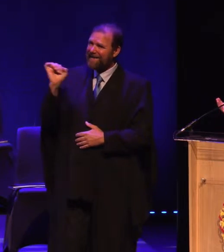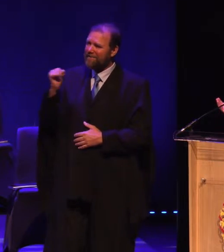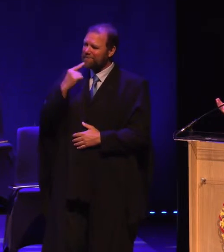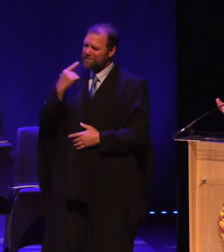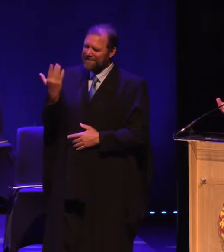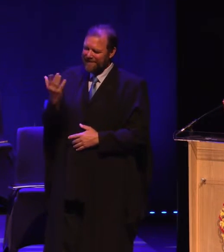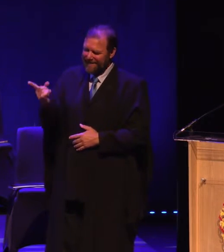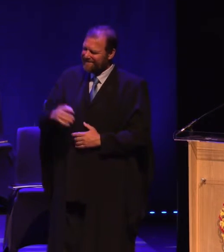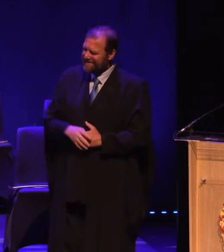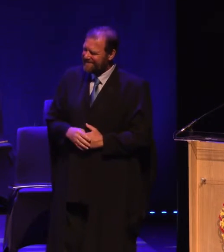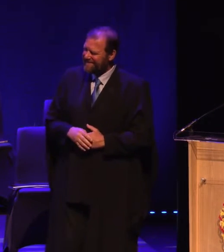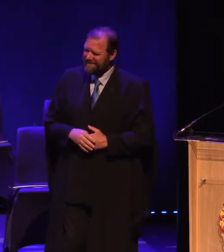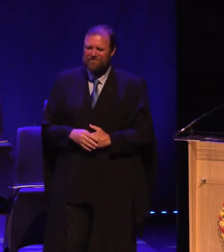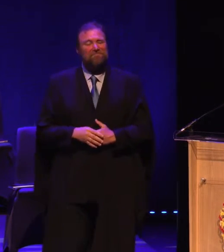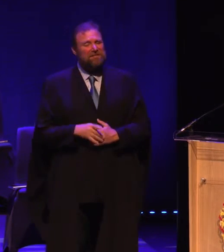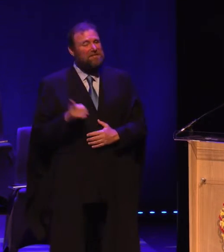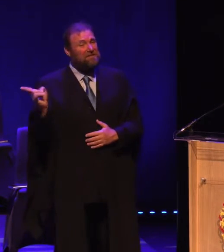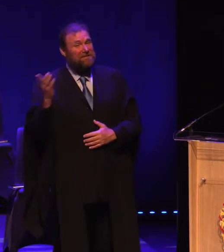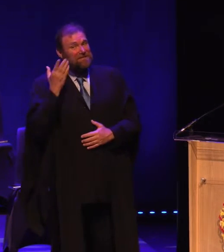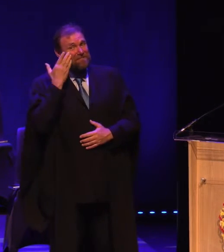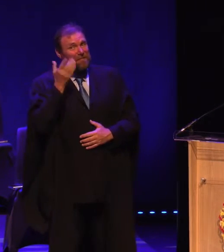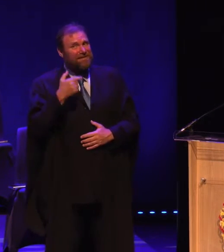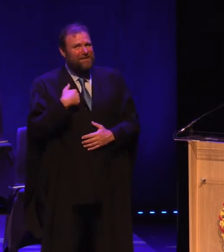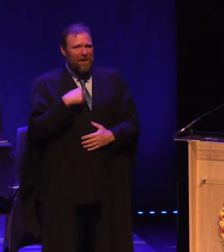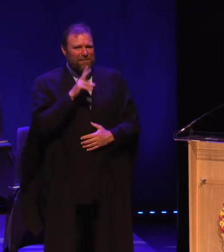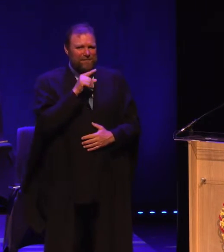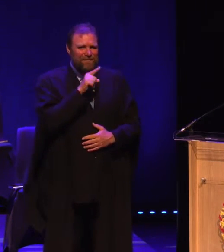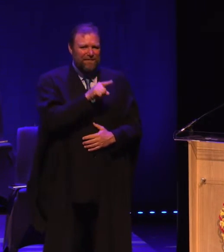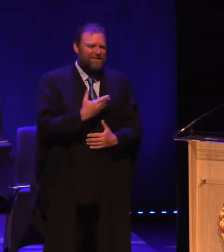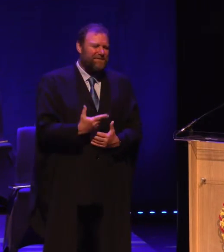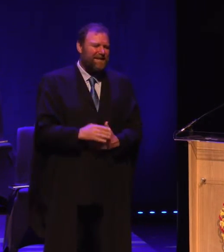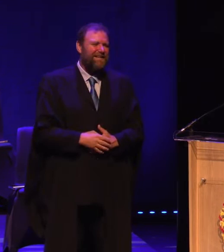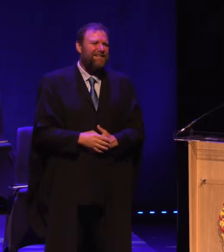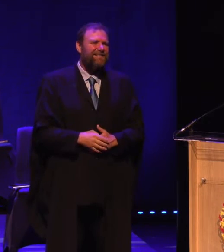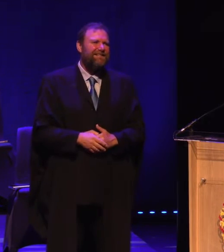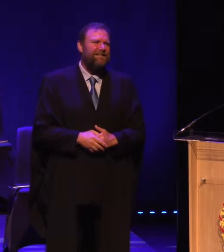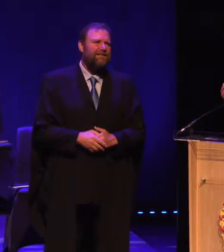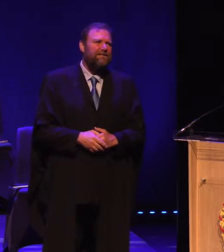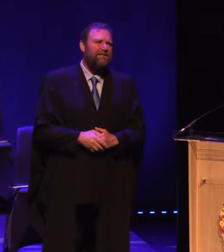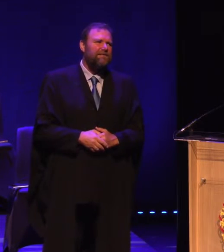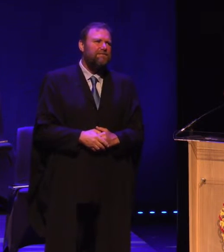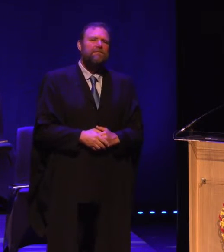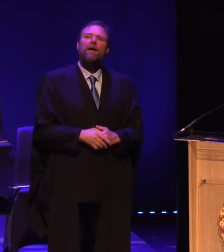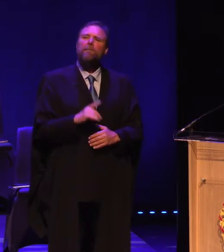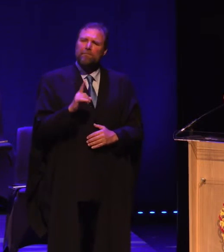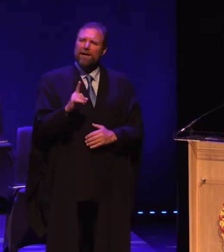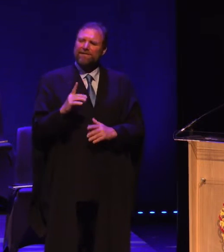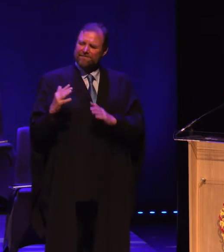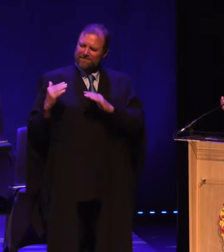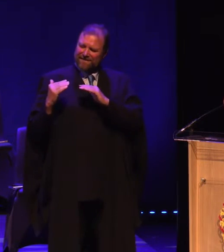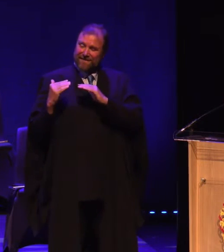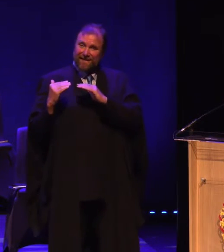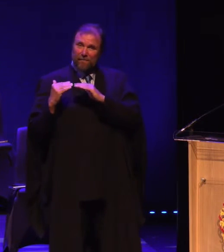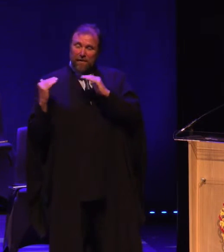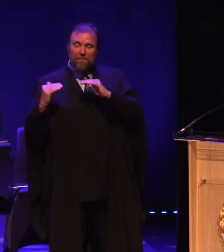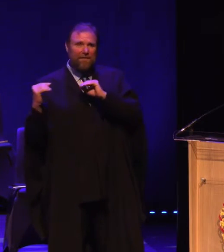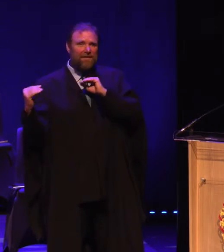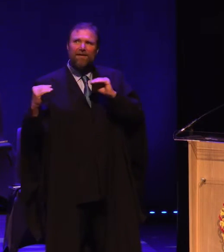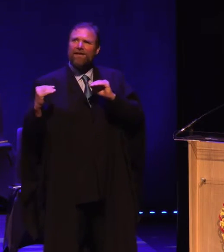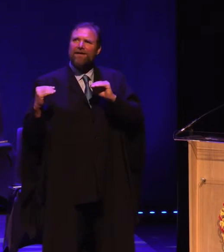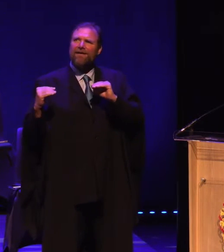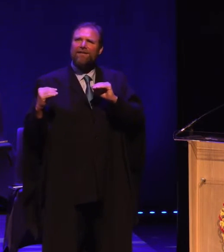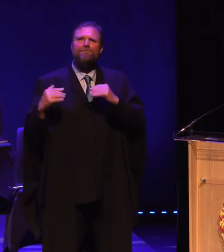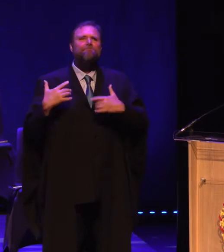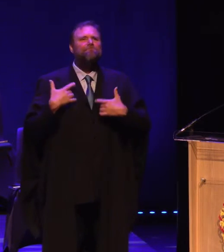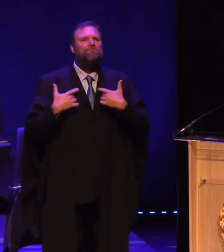was going to do that, and she probably didn't know that I was going to say a few words about Brad today, but the congruence between what she had to say and what